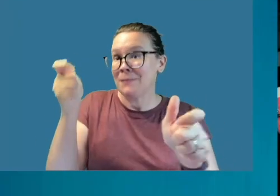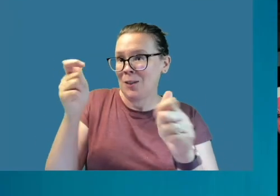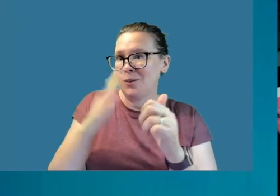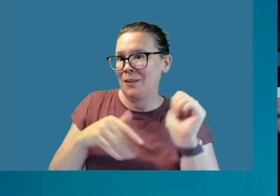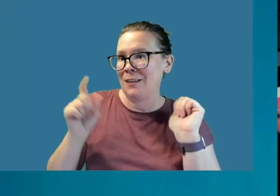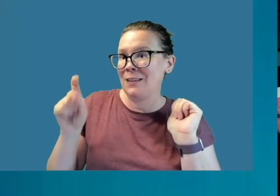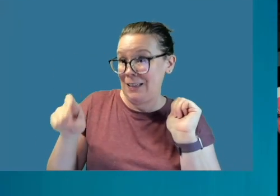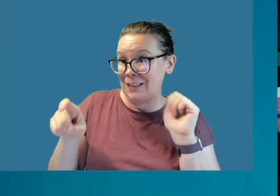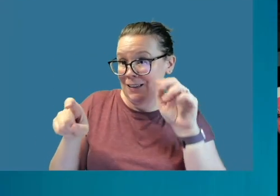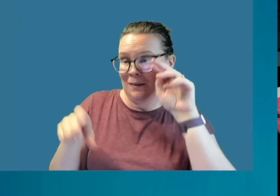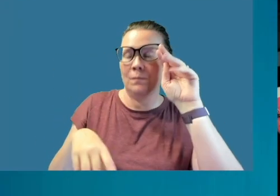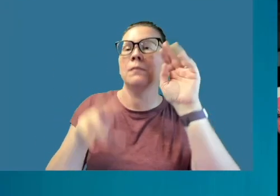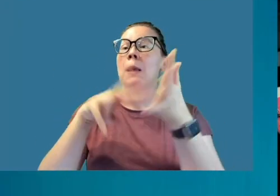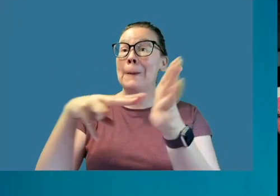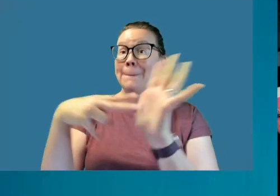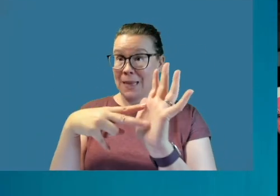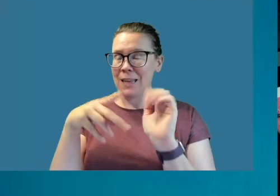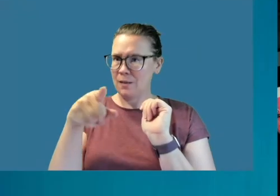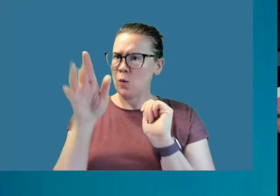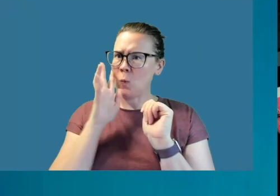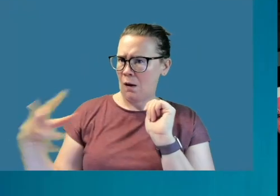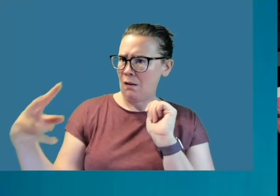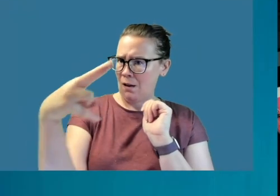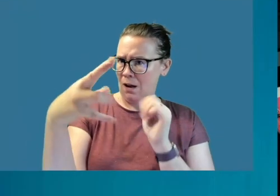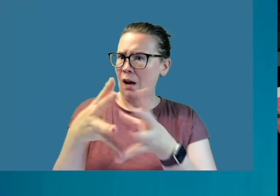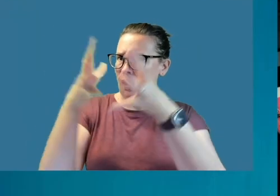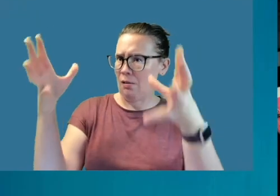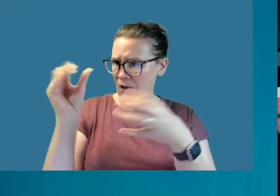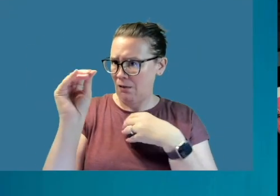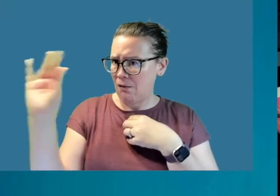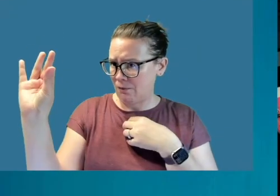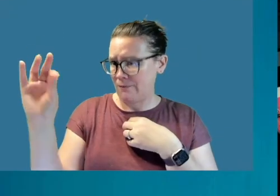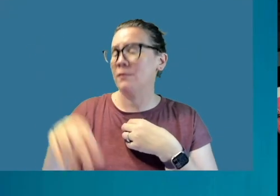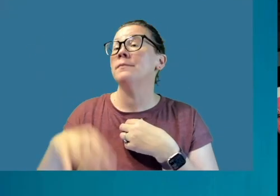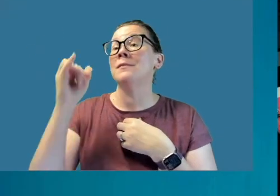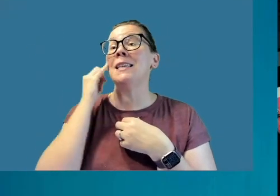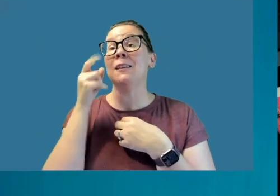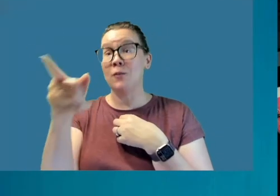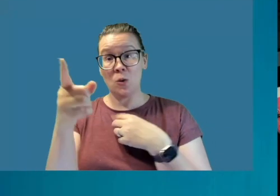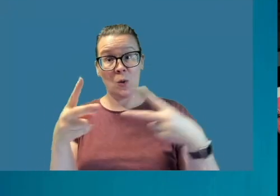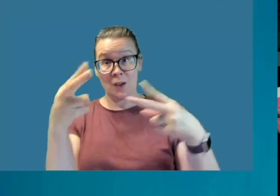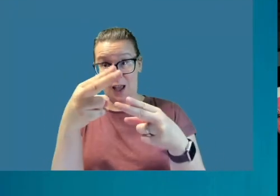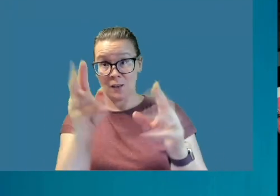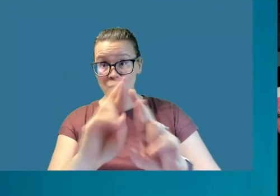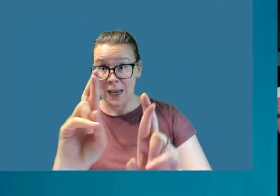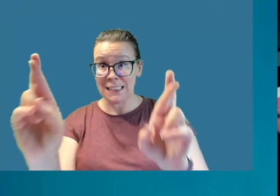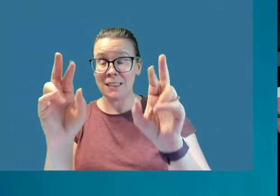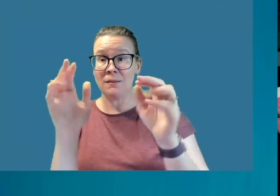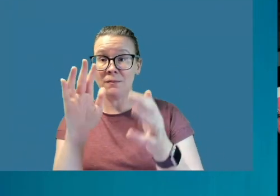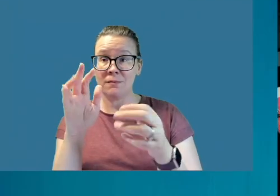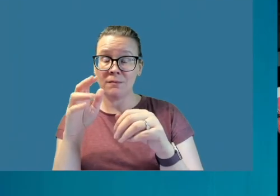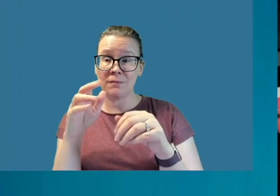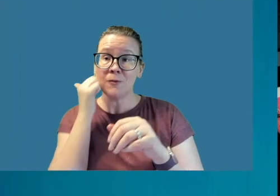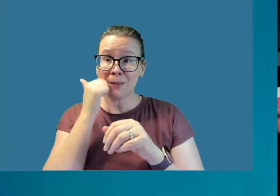here. It's much bigger than is needed. So you are going to trim a lot off, and that is okay. You're still doing the